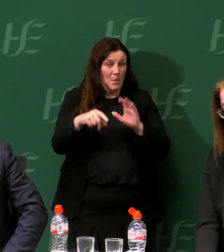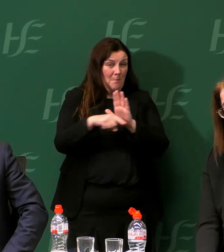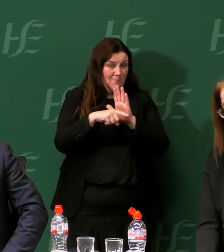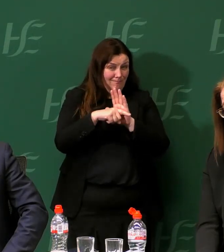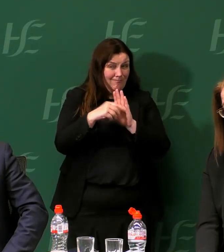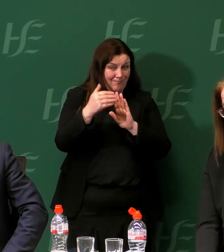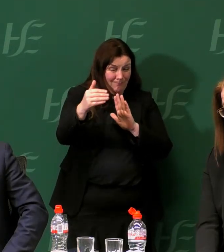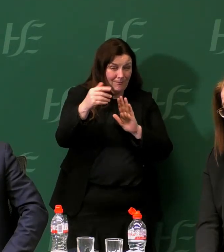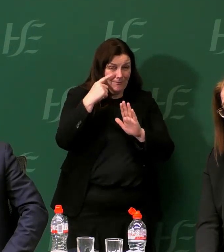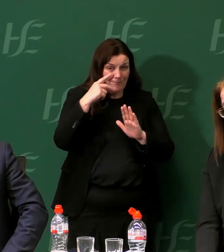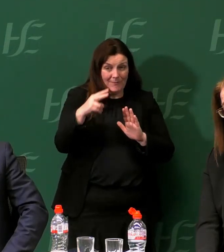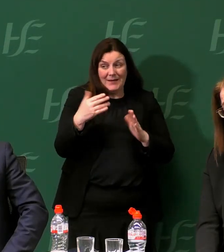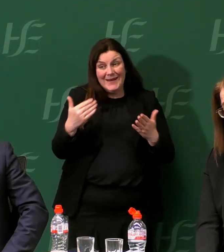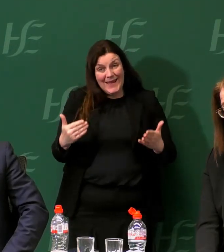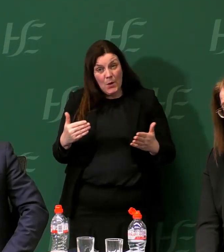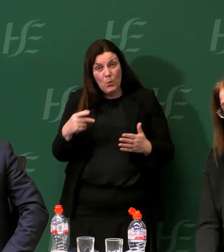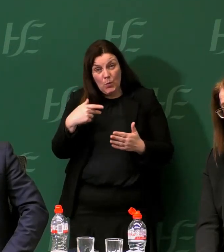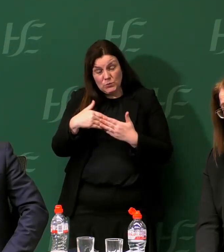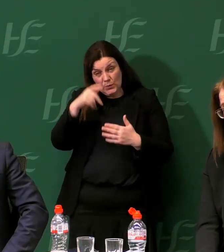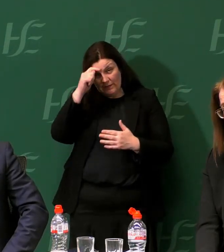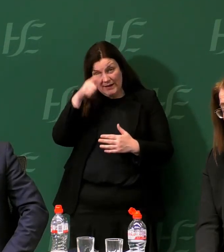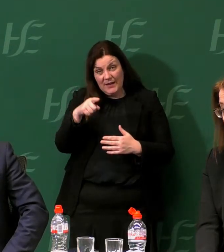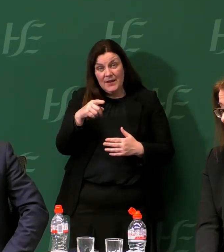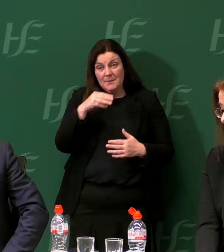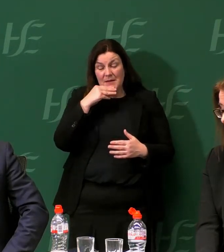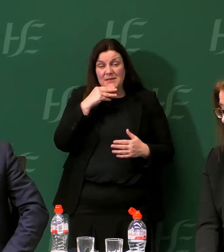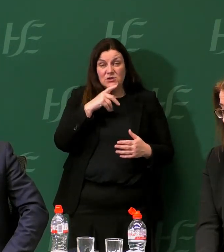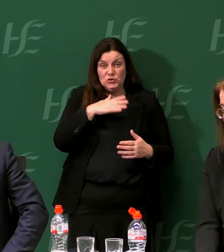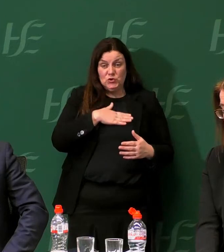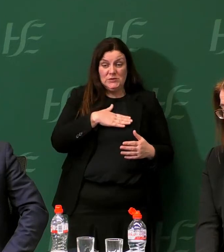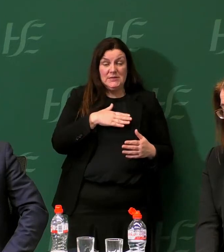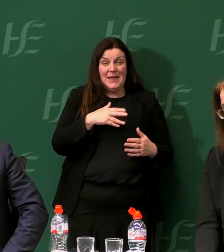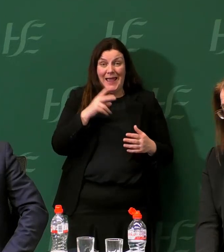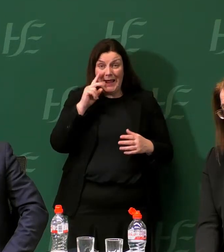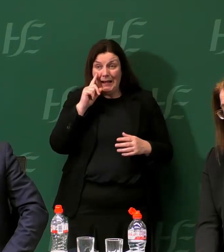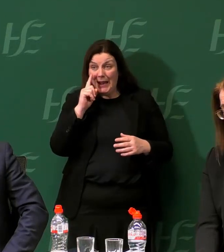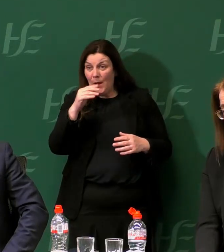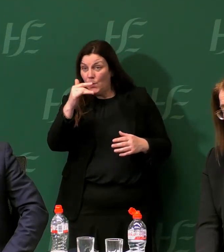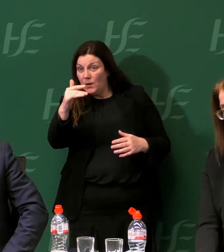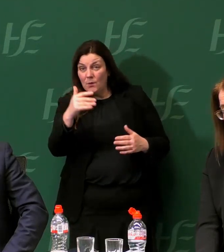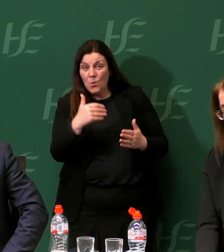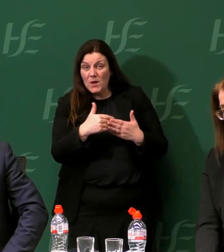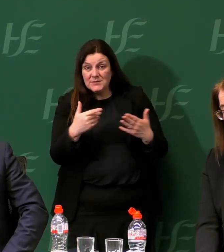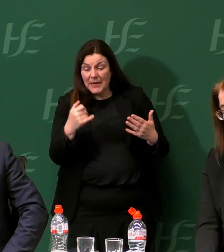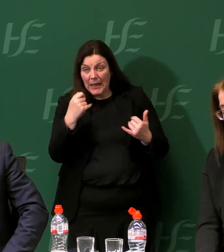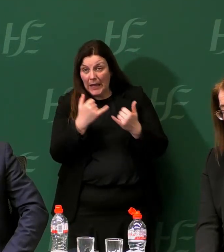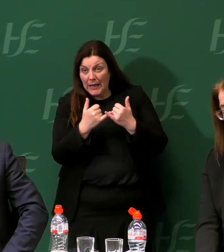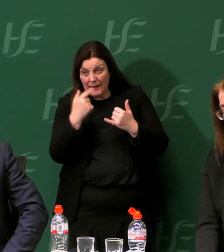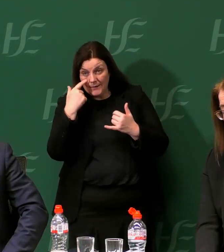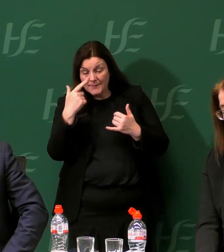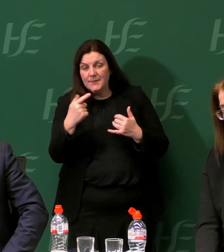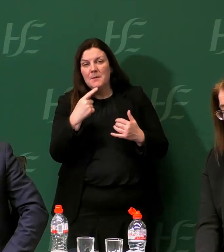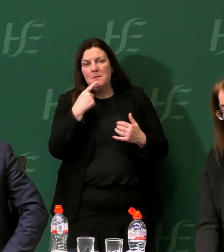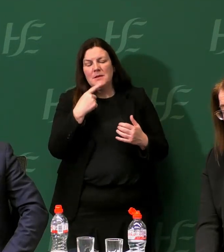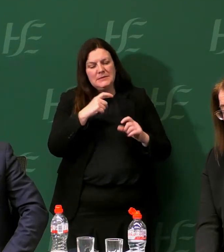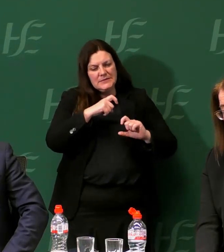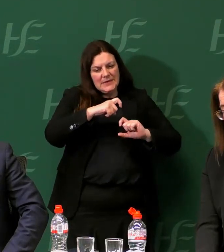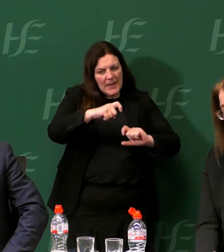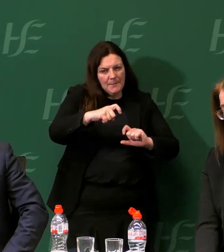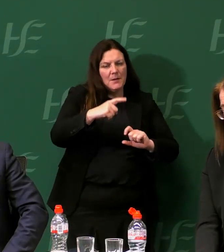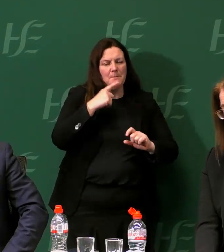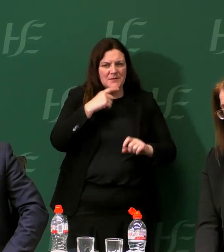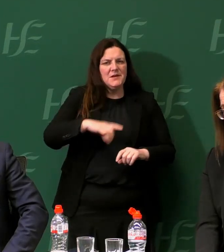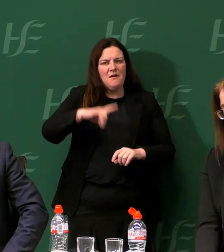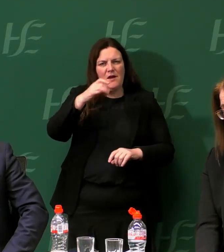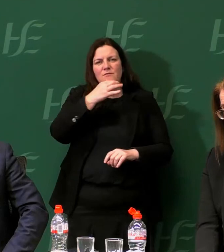it over the past week? Stabilised, but still a high risk, and particularly a high risk as we